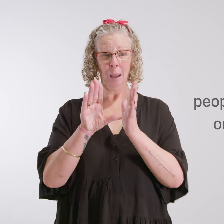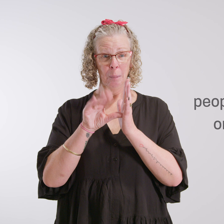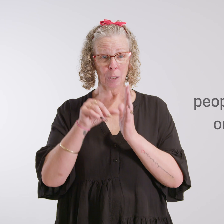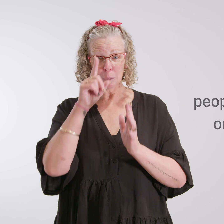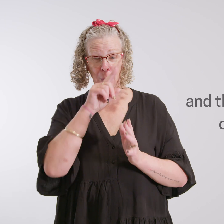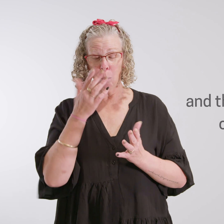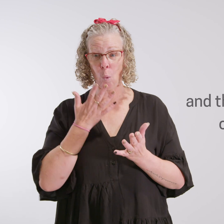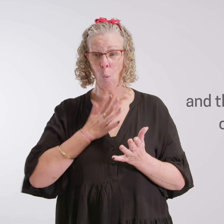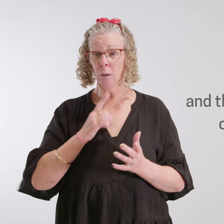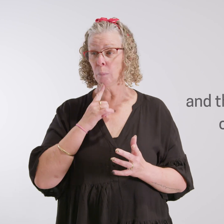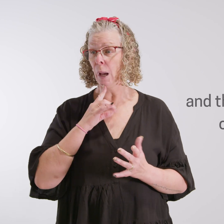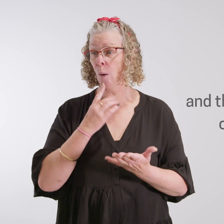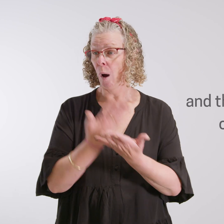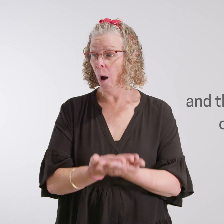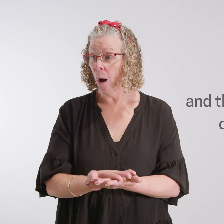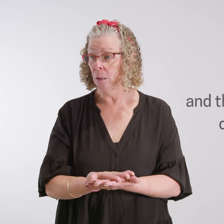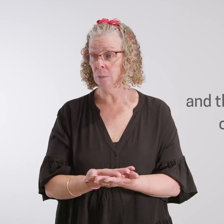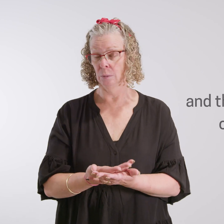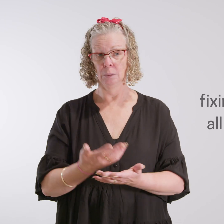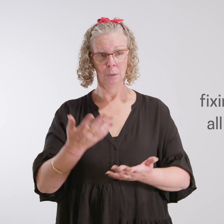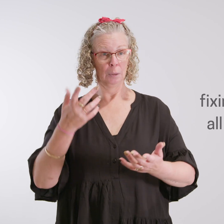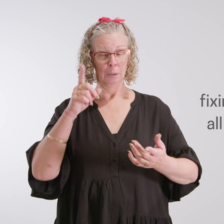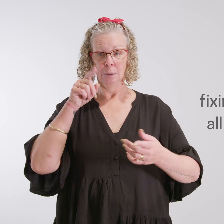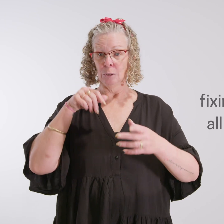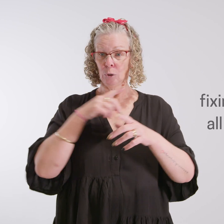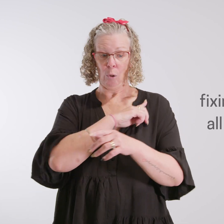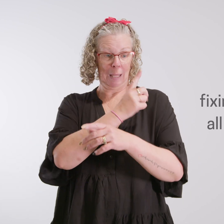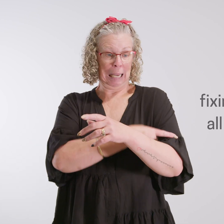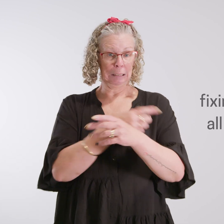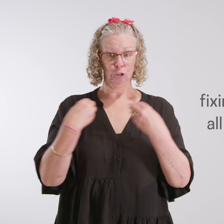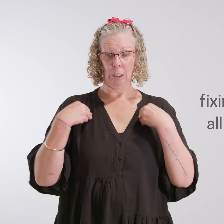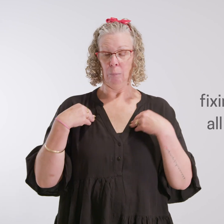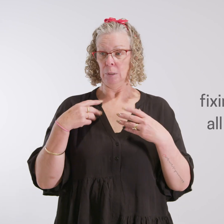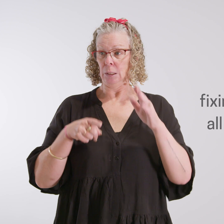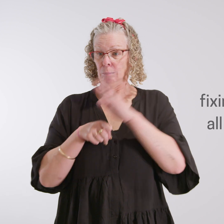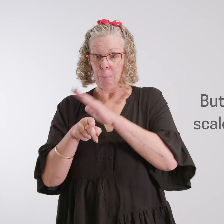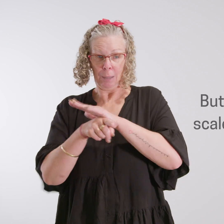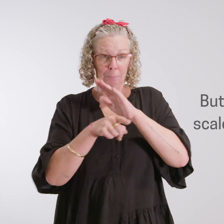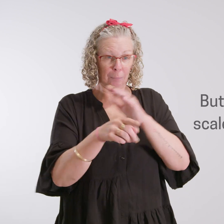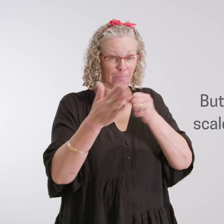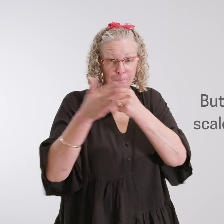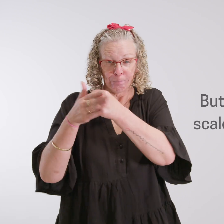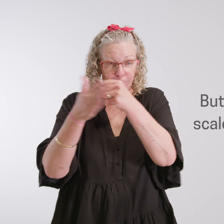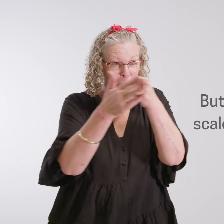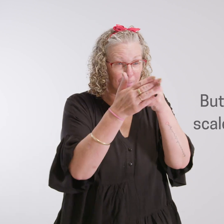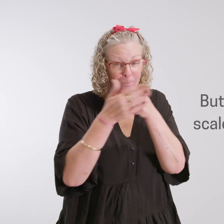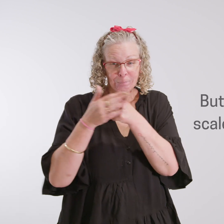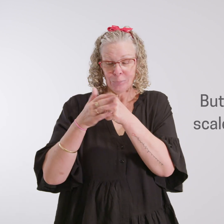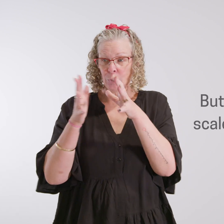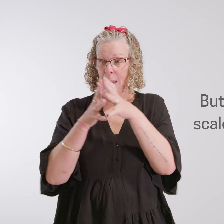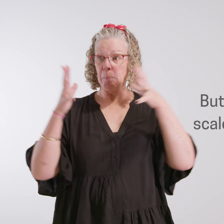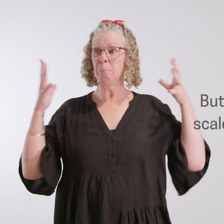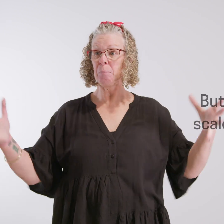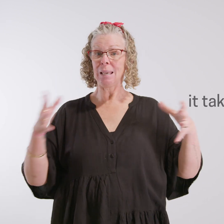a disaster, and the energy company's out really quickly fixing power poles and all that sort of stuff. But yeah, that broader